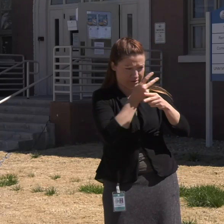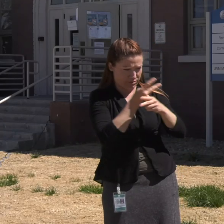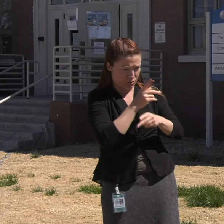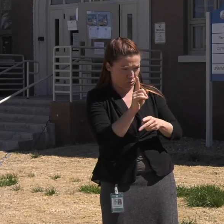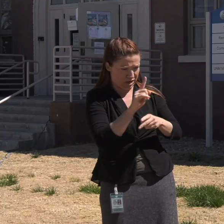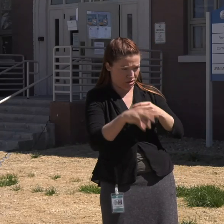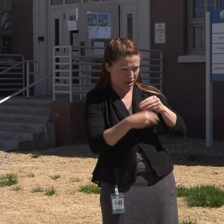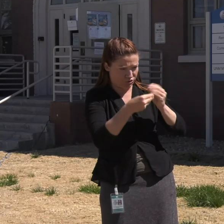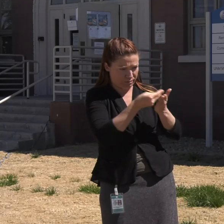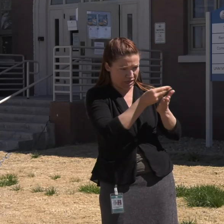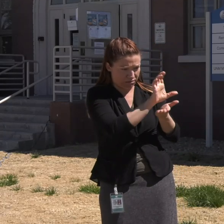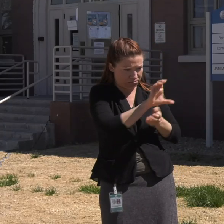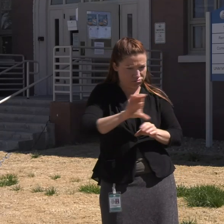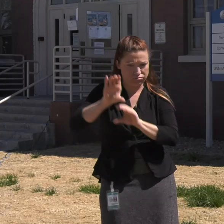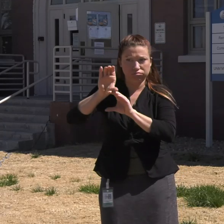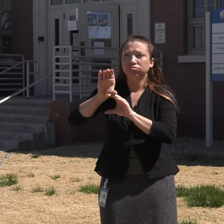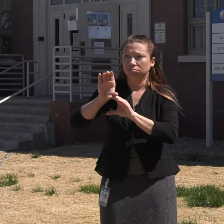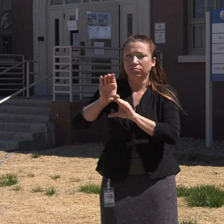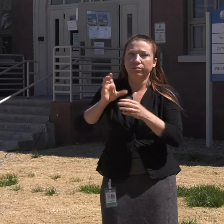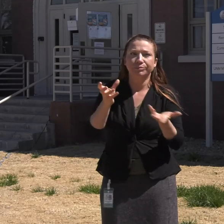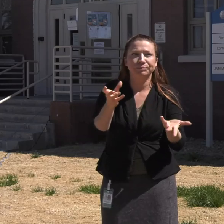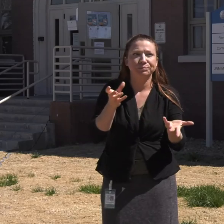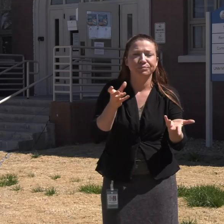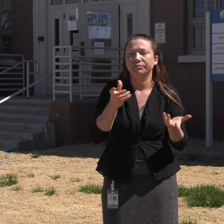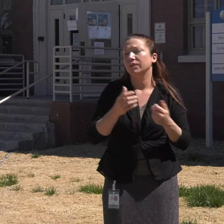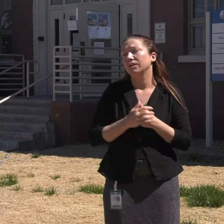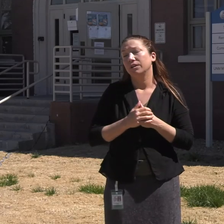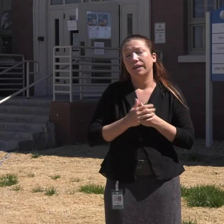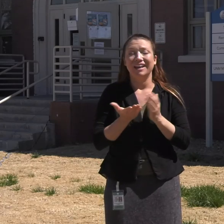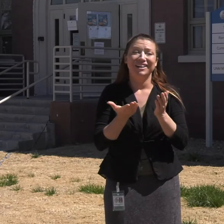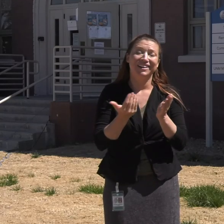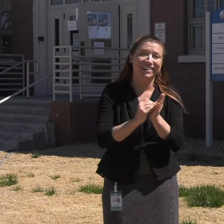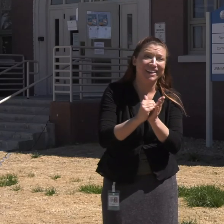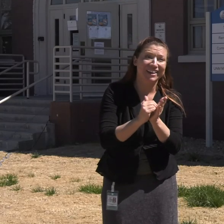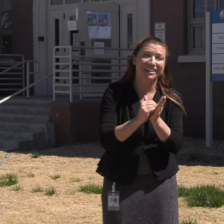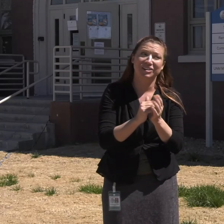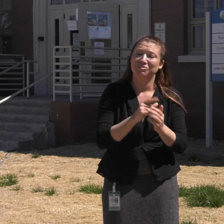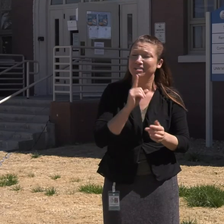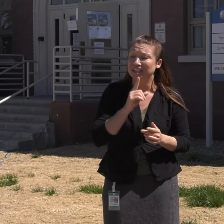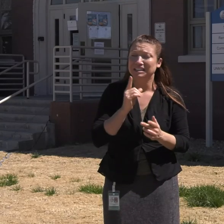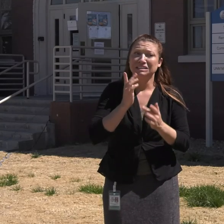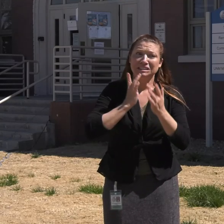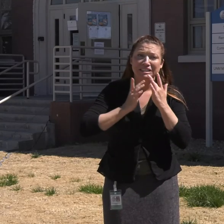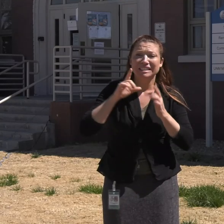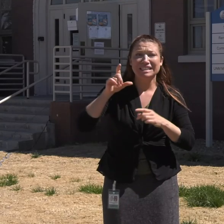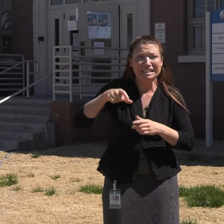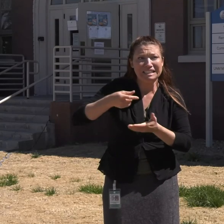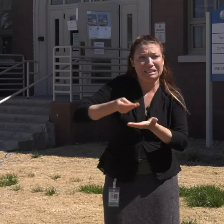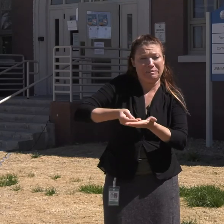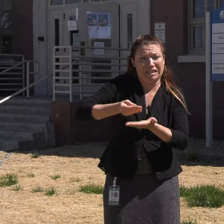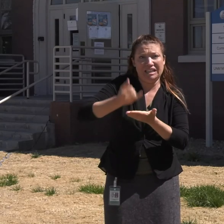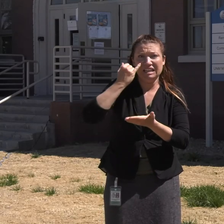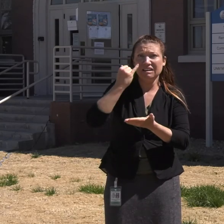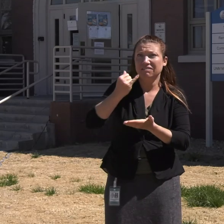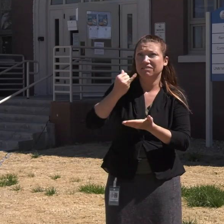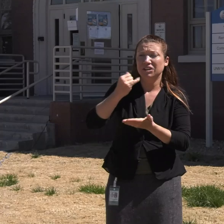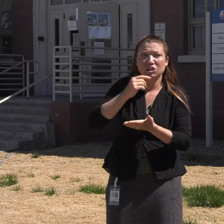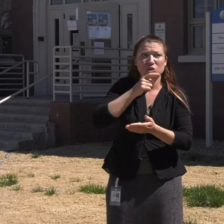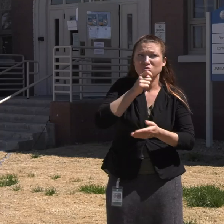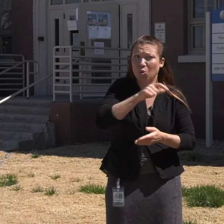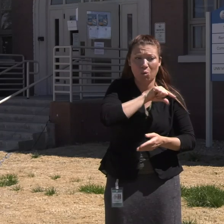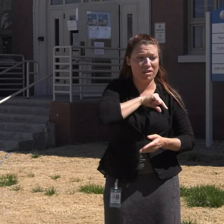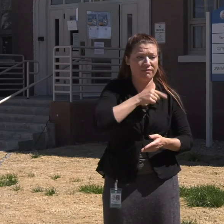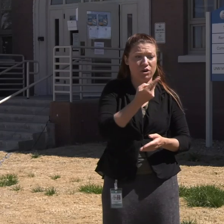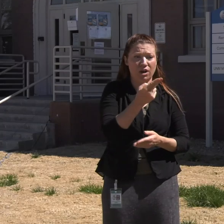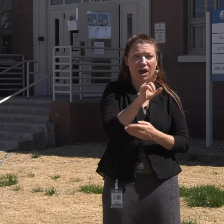are working to kind of increase that. And we also, again, ask, and this is why the need is huge, that for those who do not meet the federal requirement HUD program,